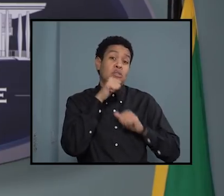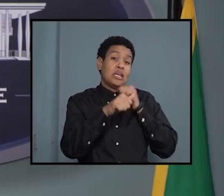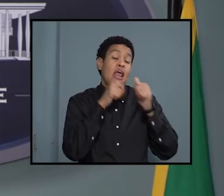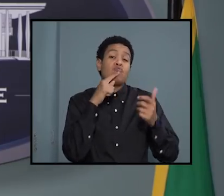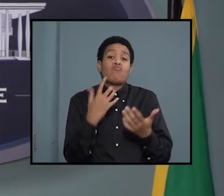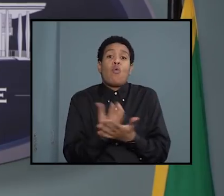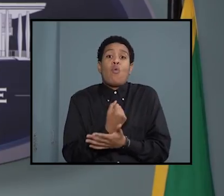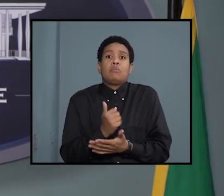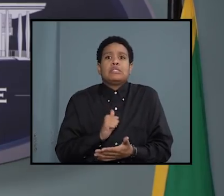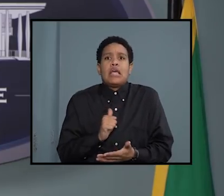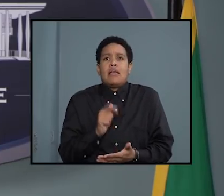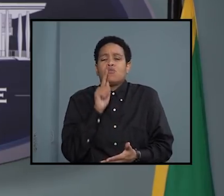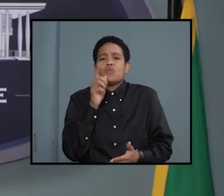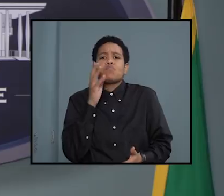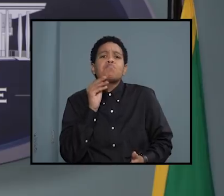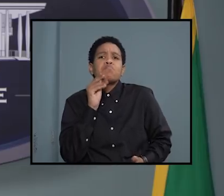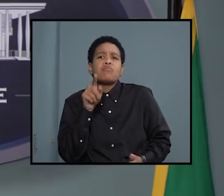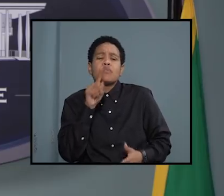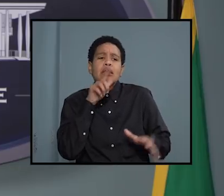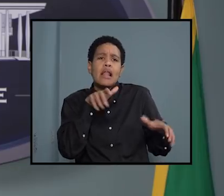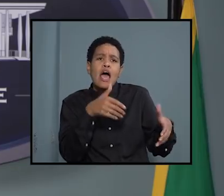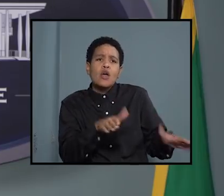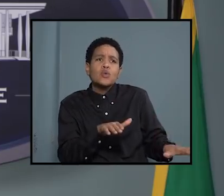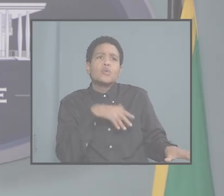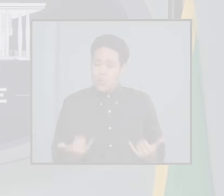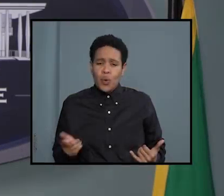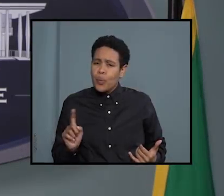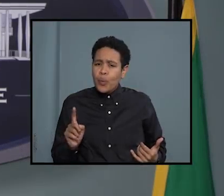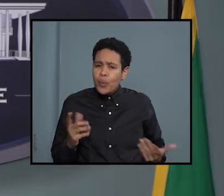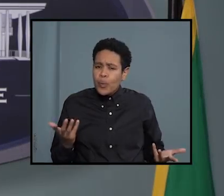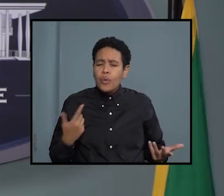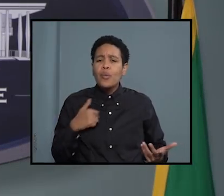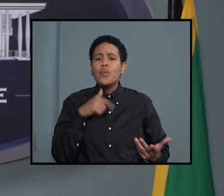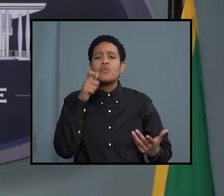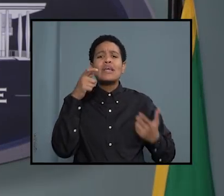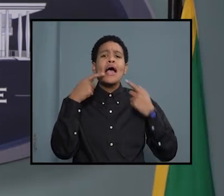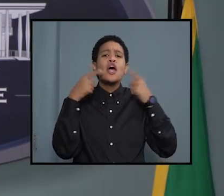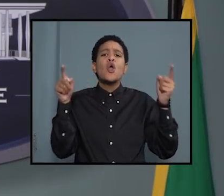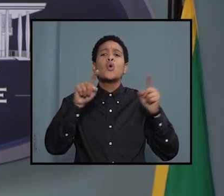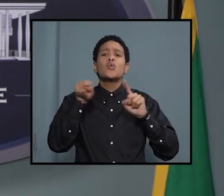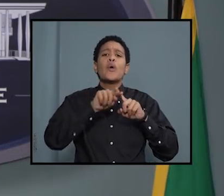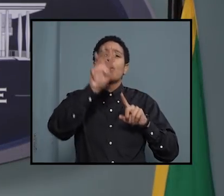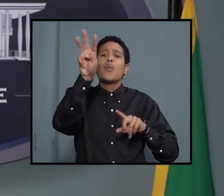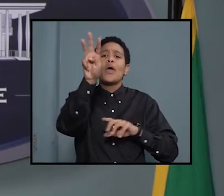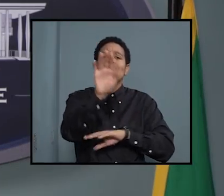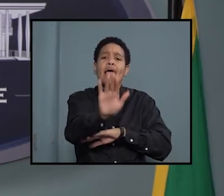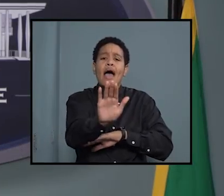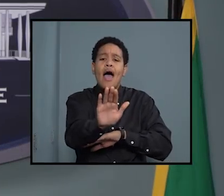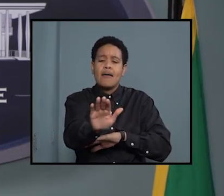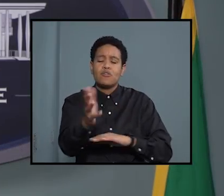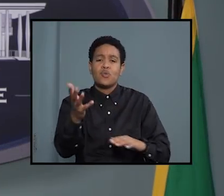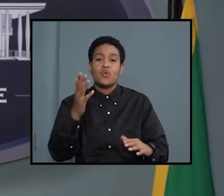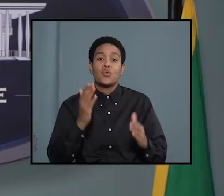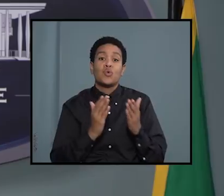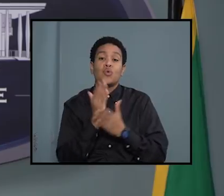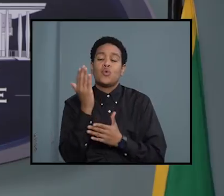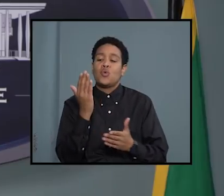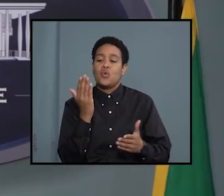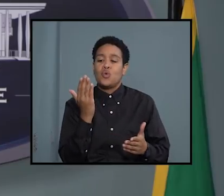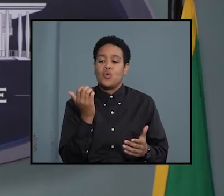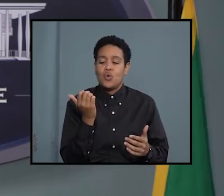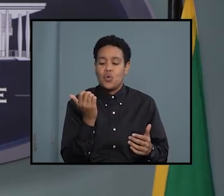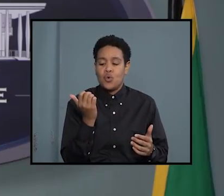an opportunity to experience the classroom environment. We announced that on Wednesday afternoon, by way of